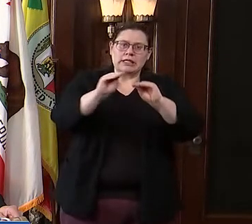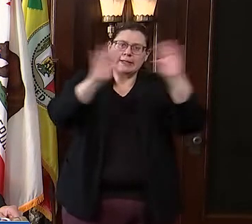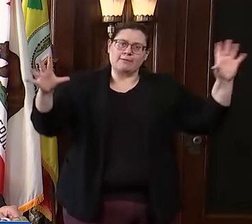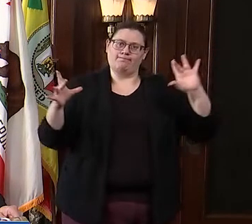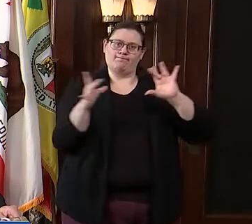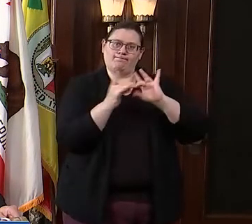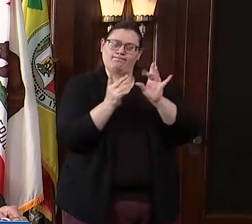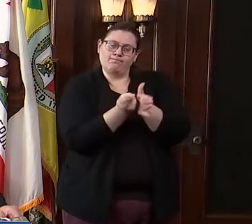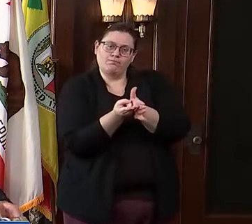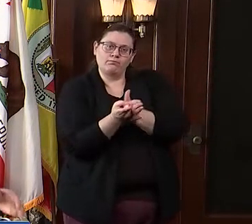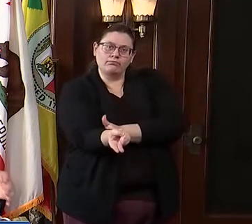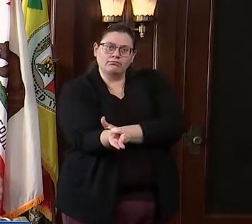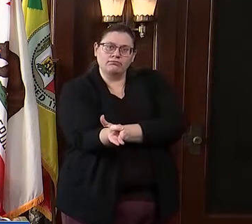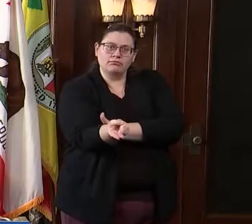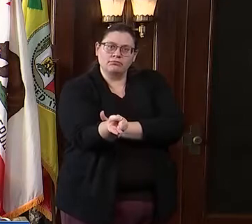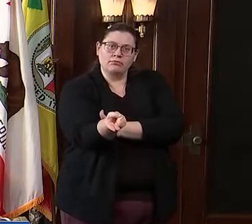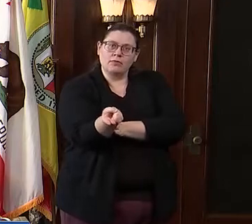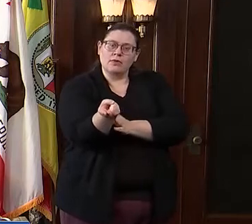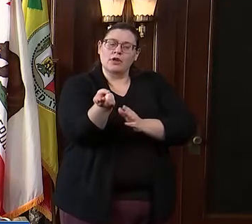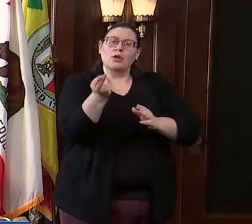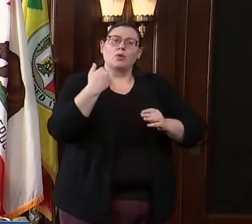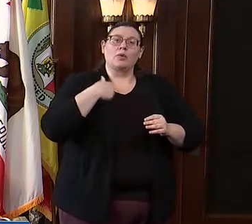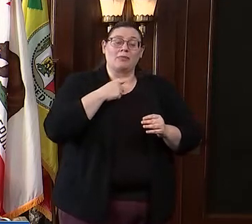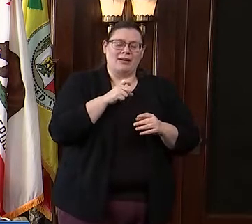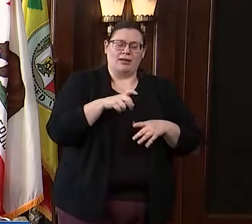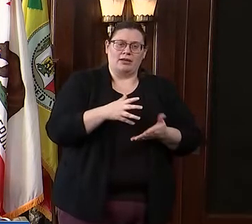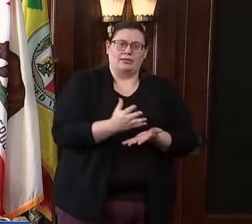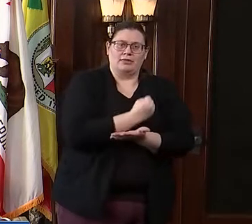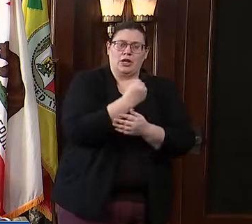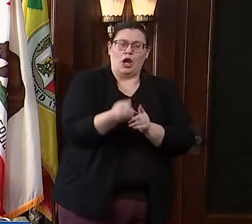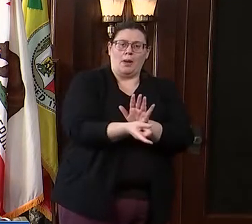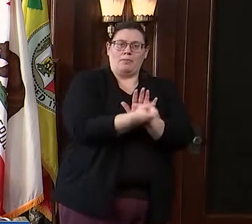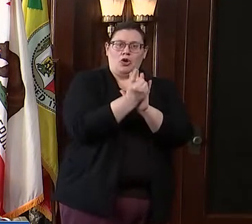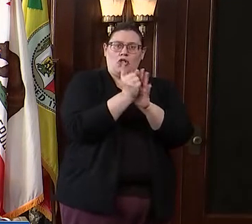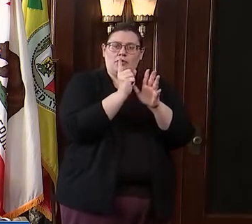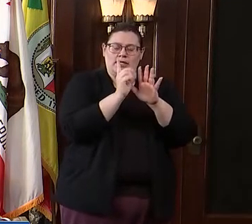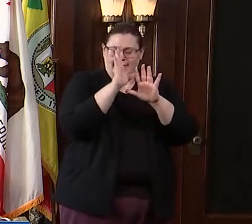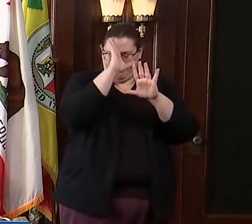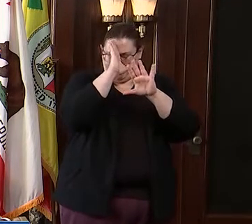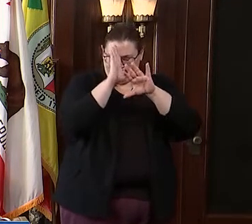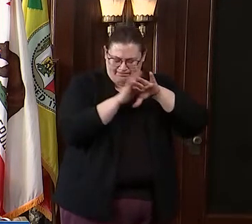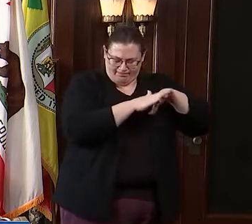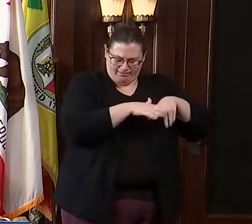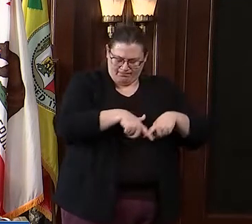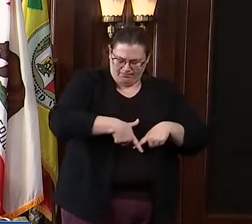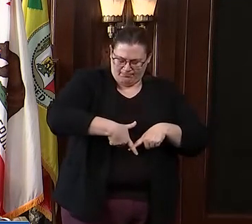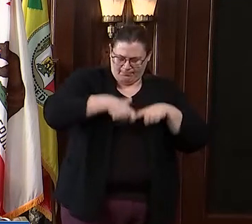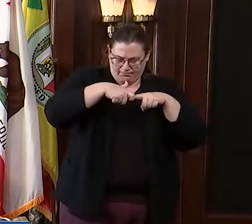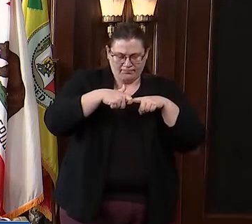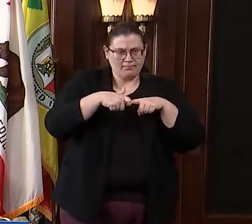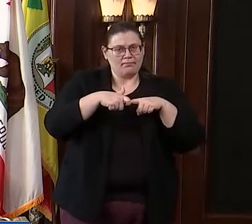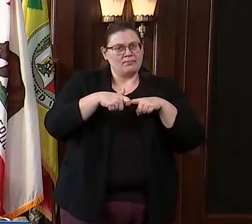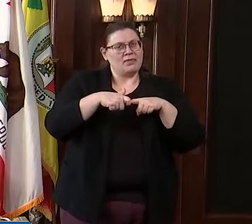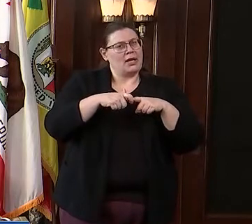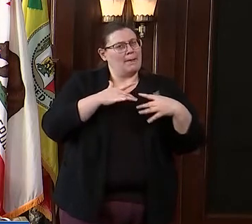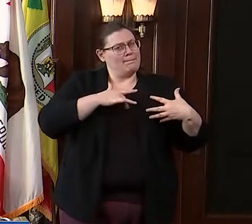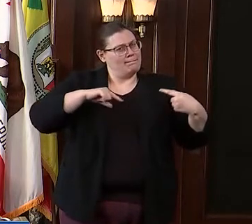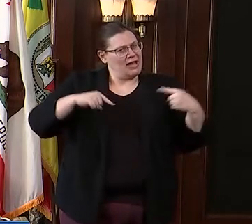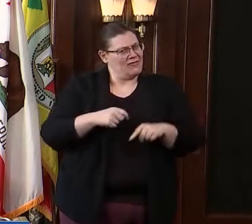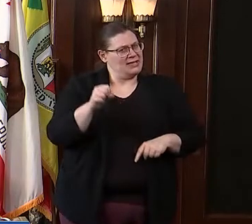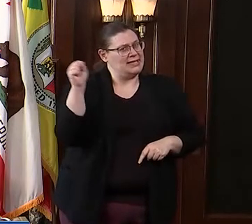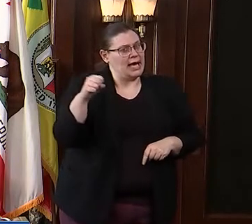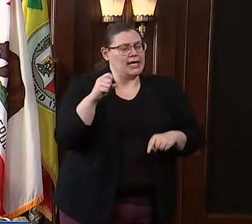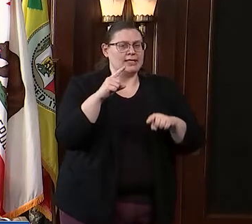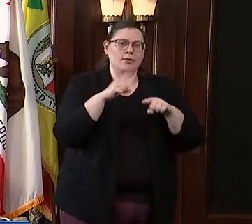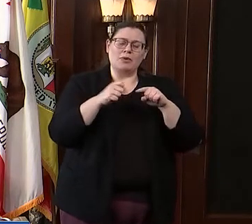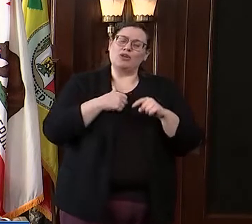truth. We have to stop in these moments, as painful as they are, to right the wrongs that aren't just part